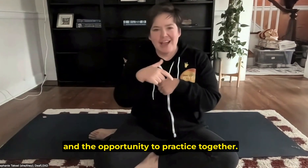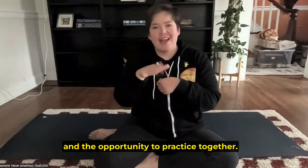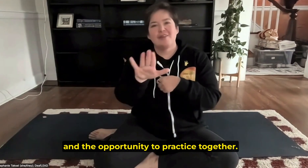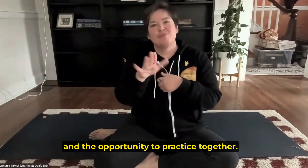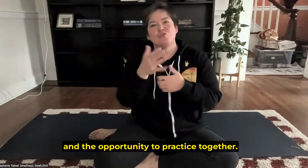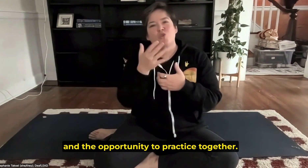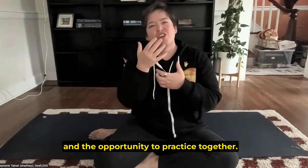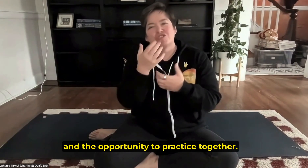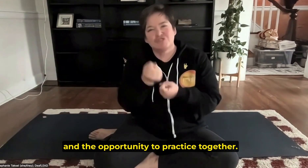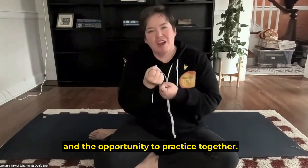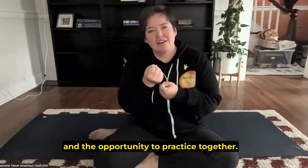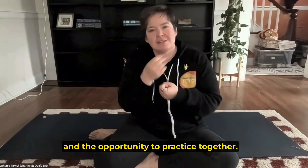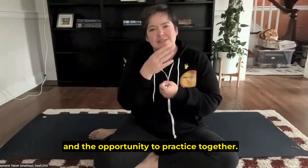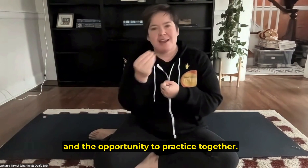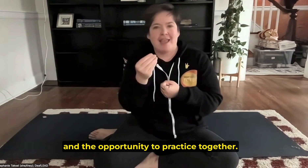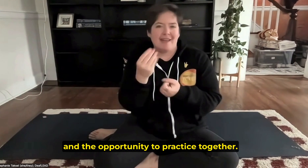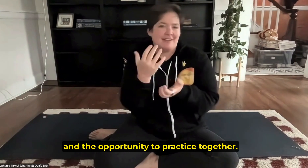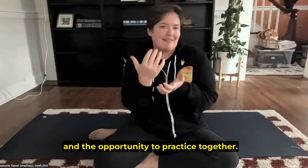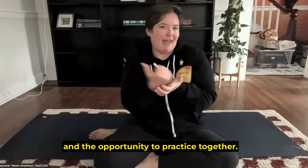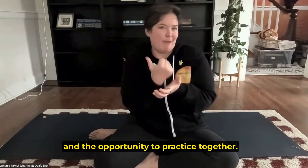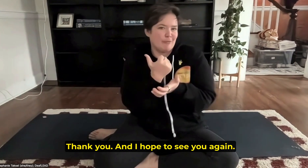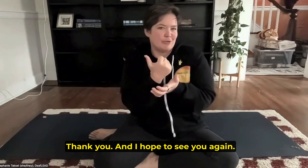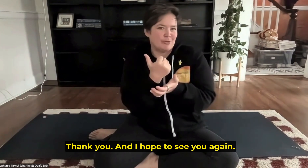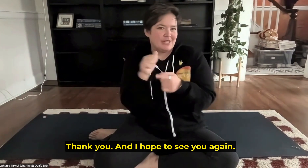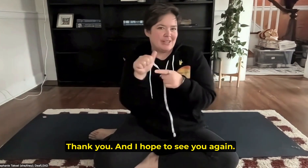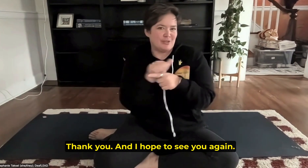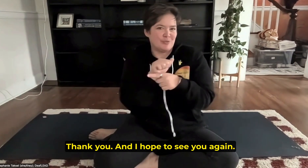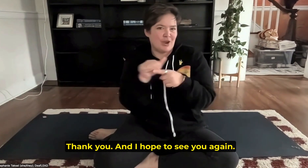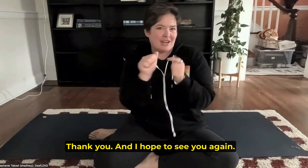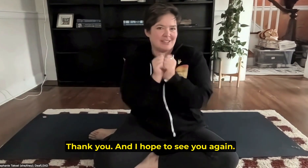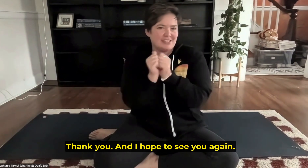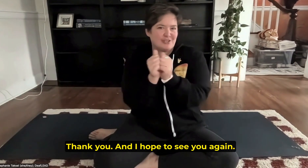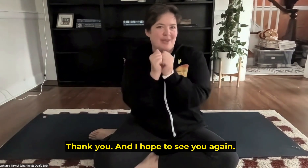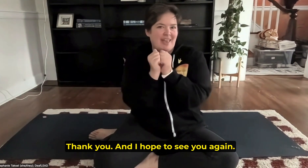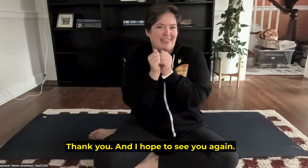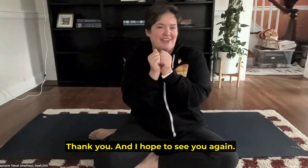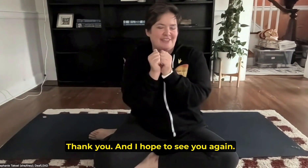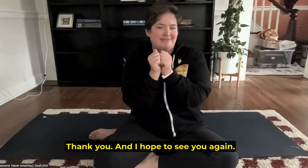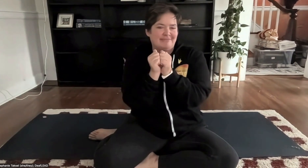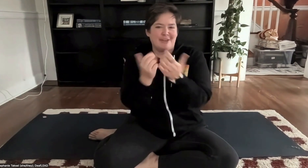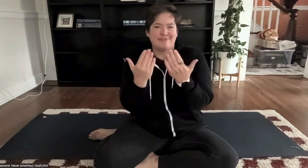opportunity to practice together. Thank you, and I hope to see you again.